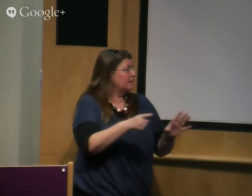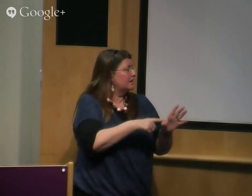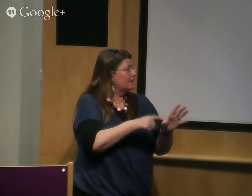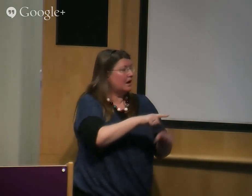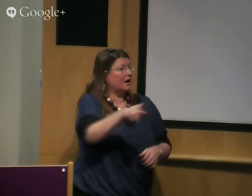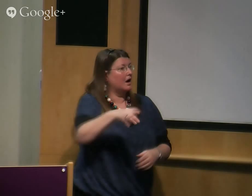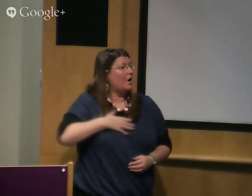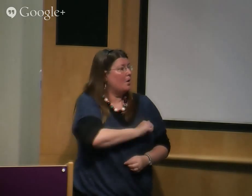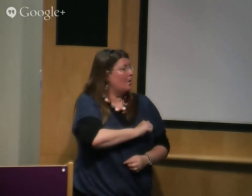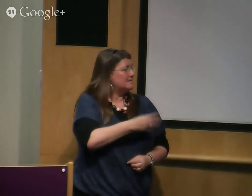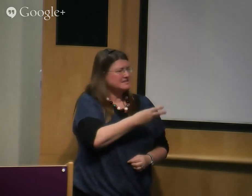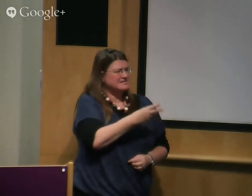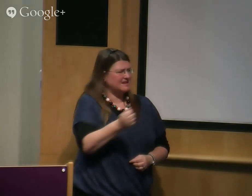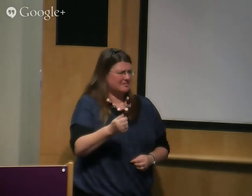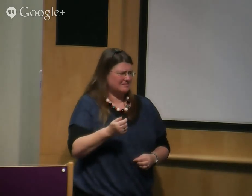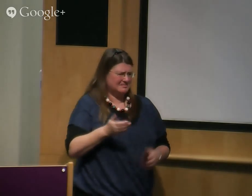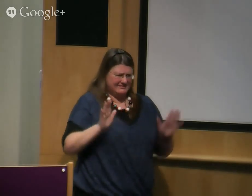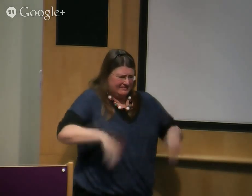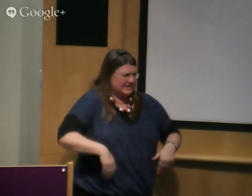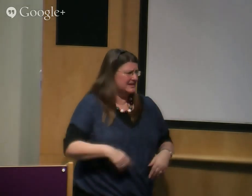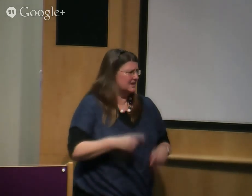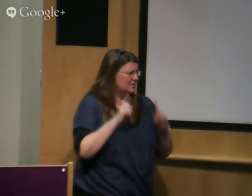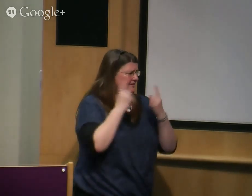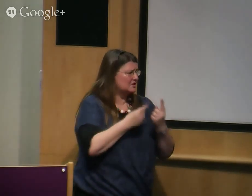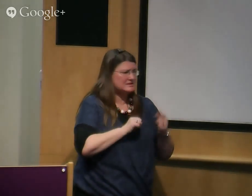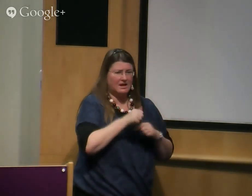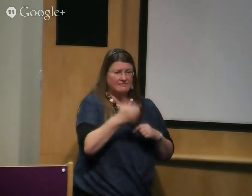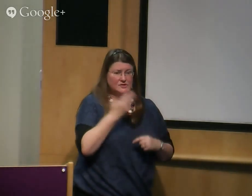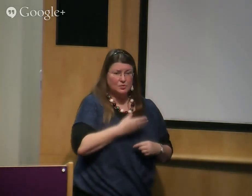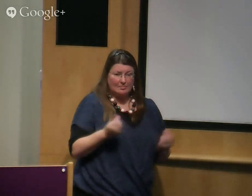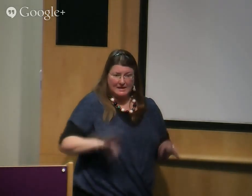Thanks. I think it's important that we think about the whole